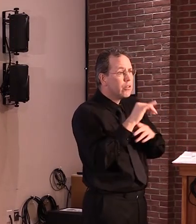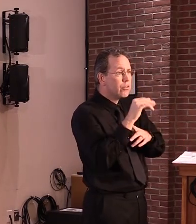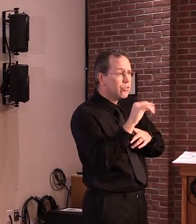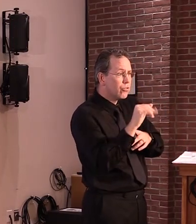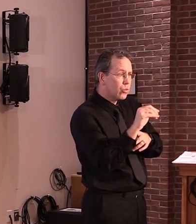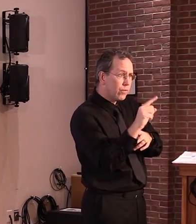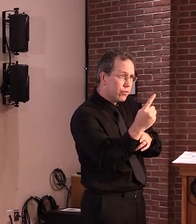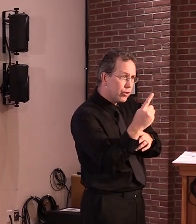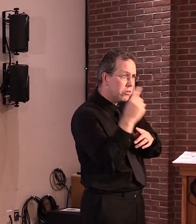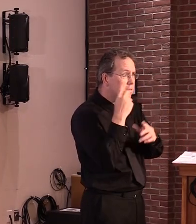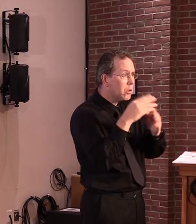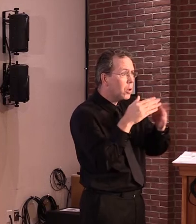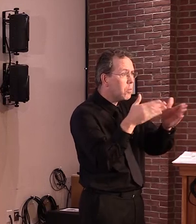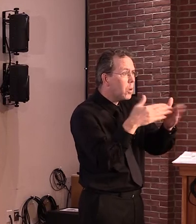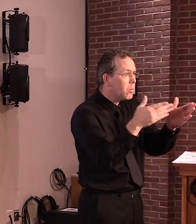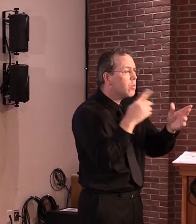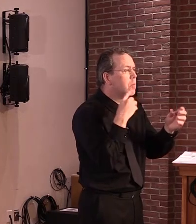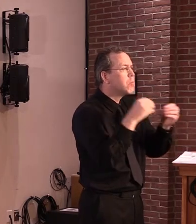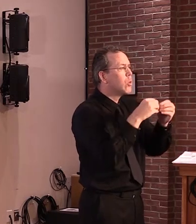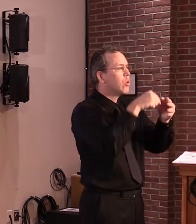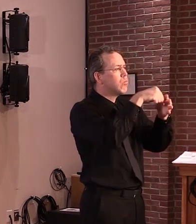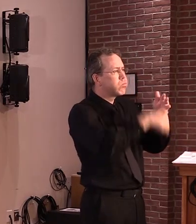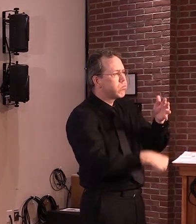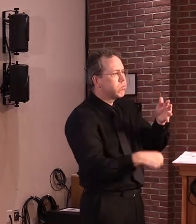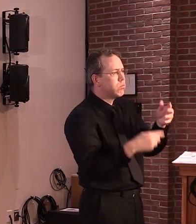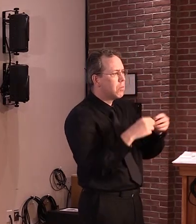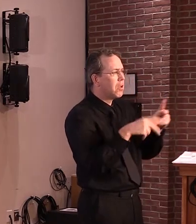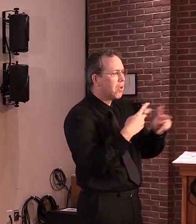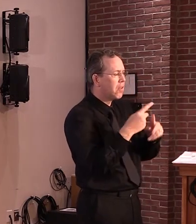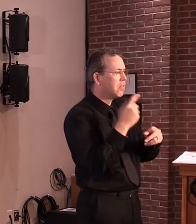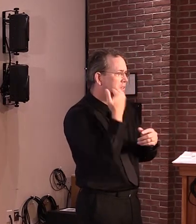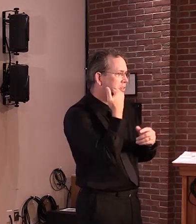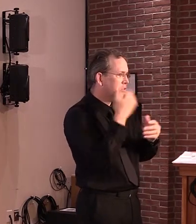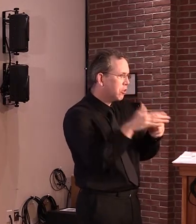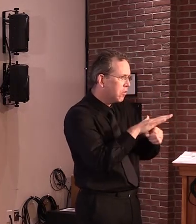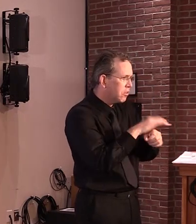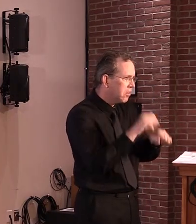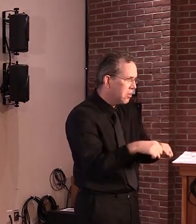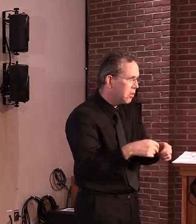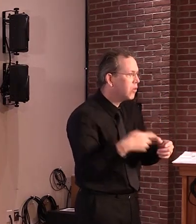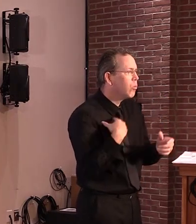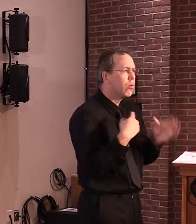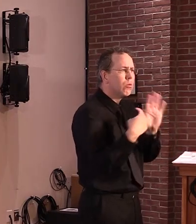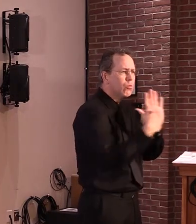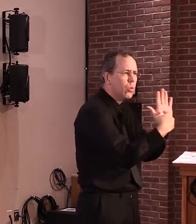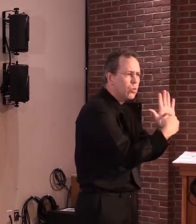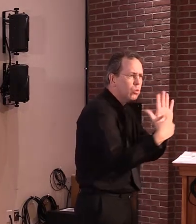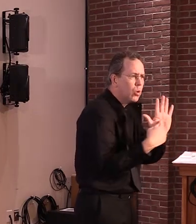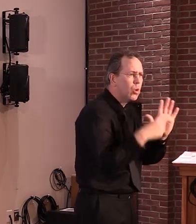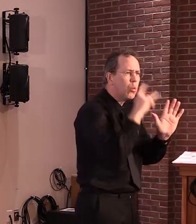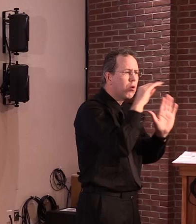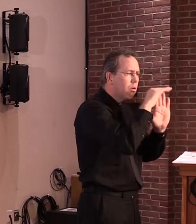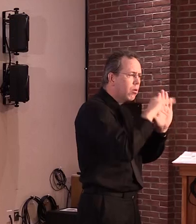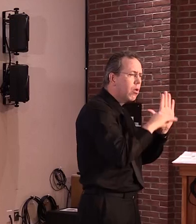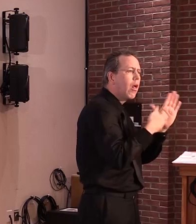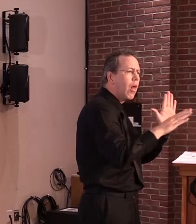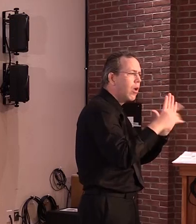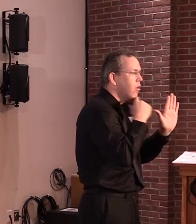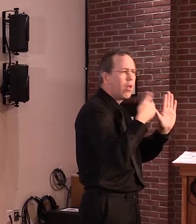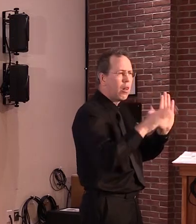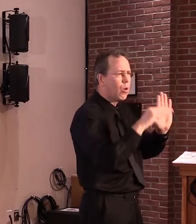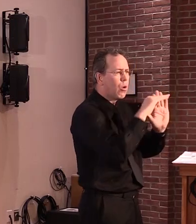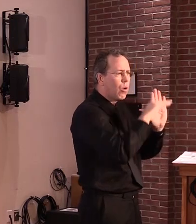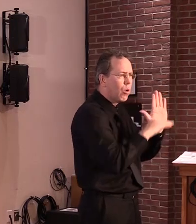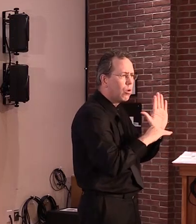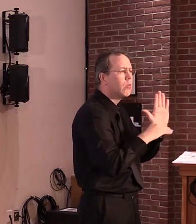lists the kinds of procedures that are able to be done, such as application of various varnishes and silver diamine